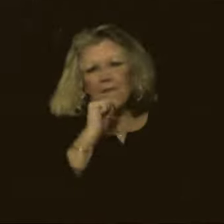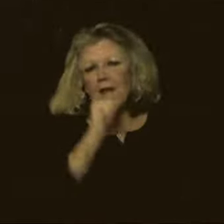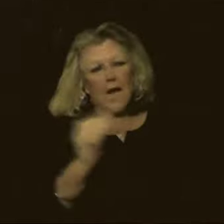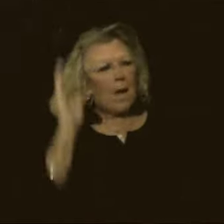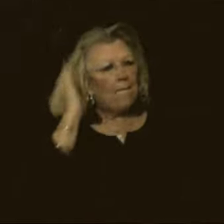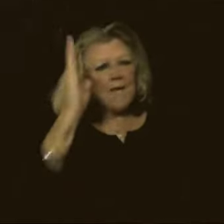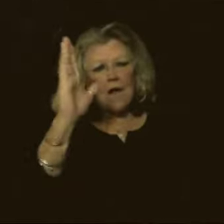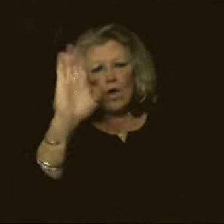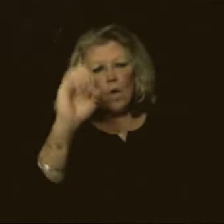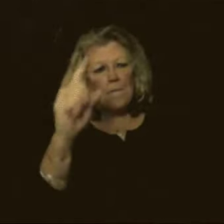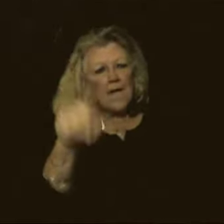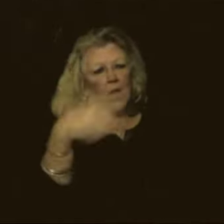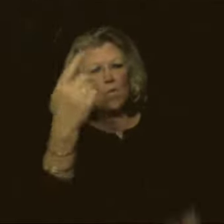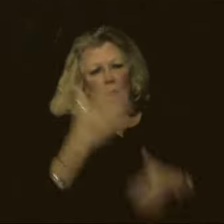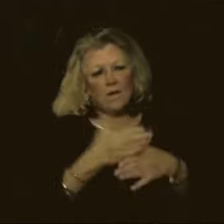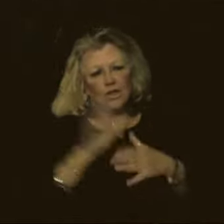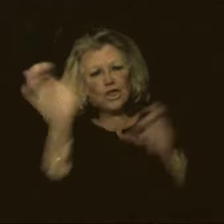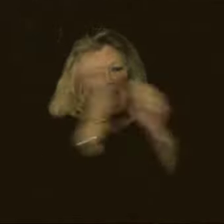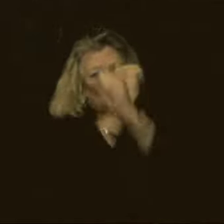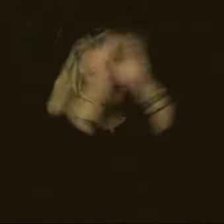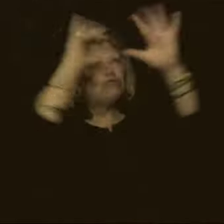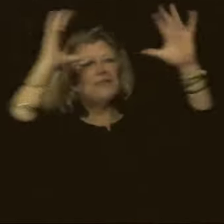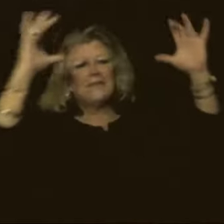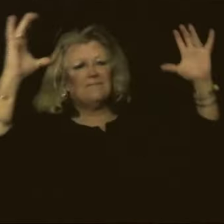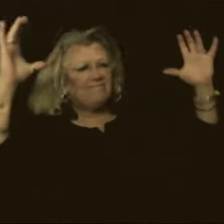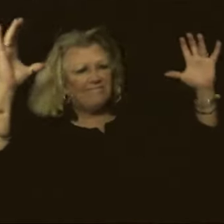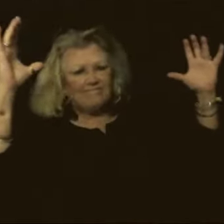that I am not gonna be the one to share your dreams.